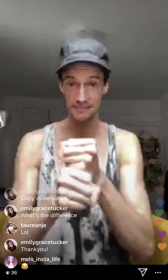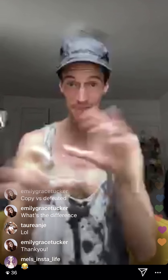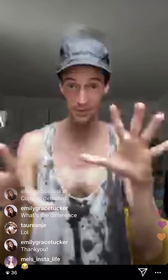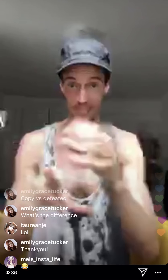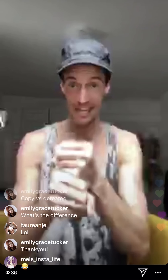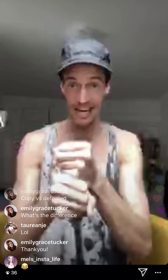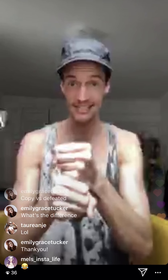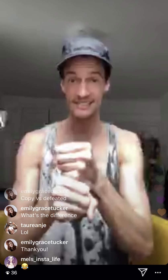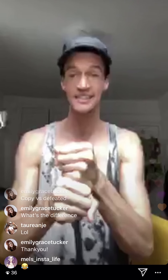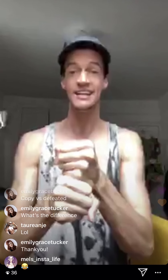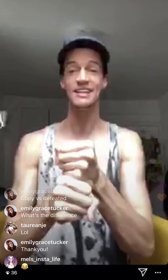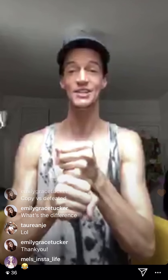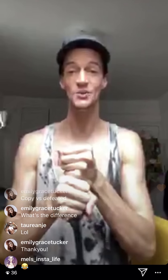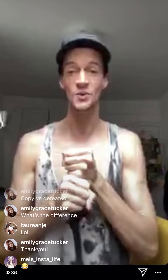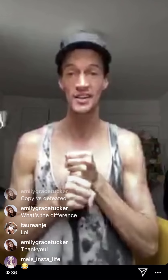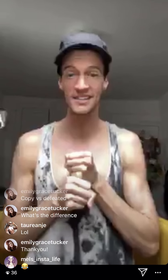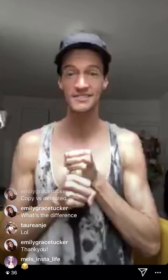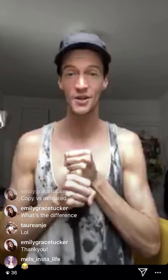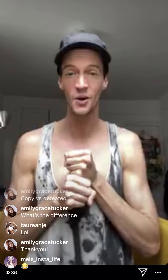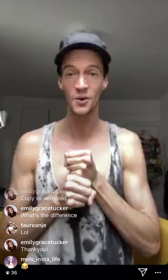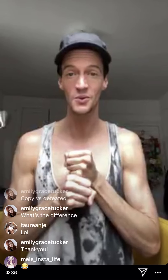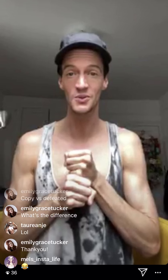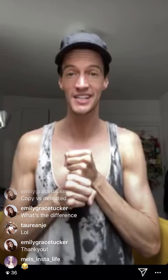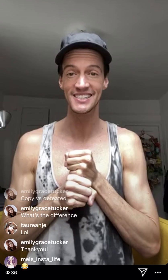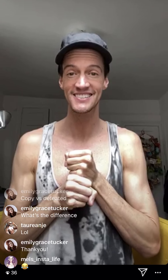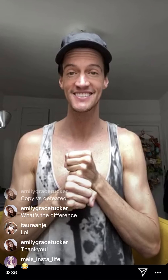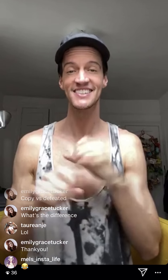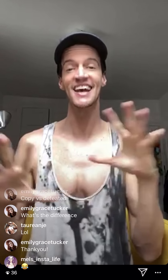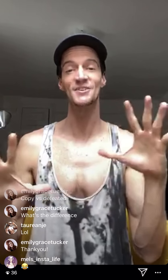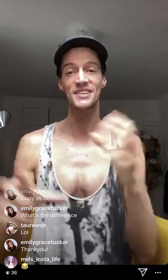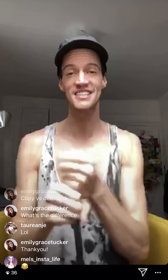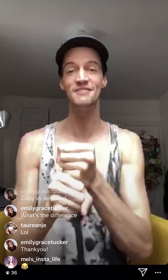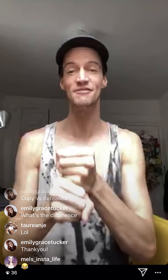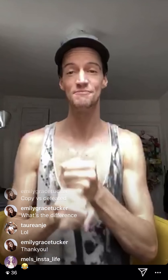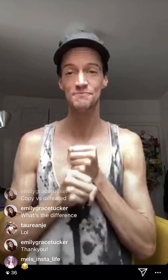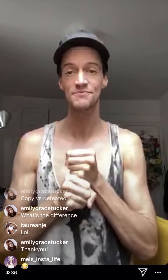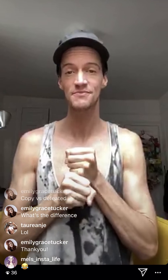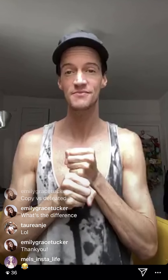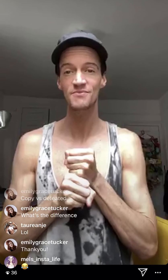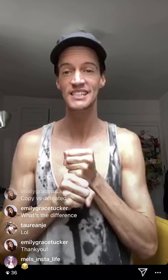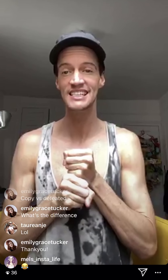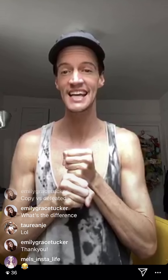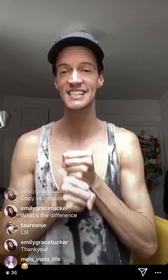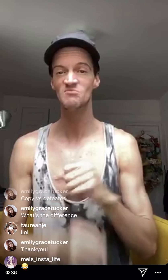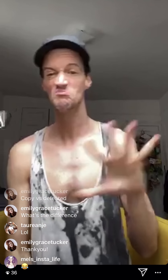to get, and then you want to hold it. Yeah, receive. To take.